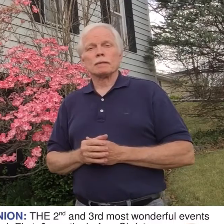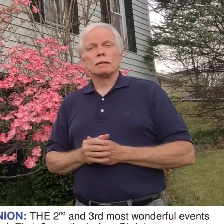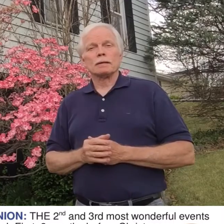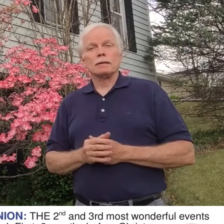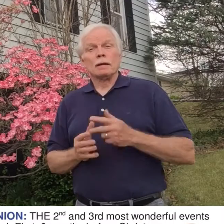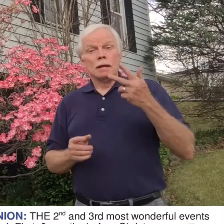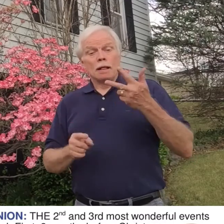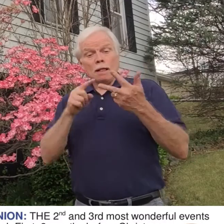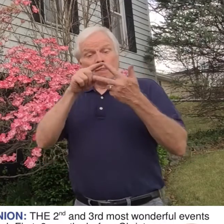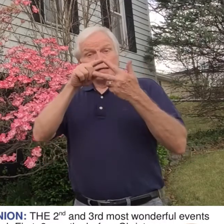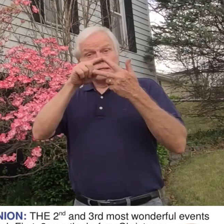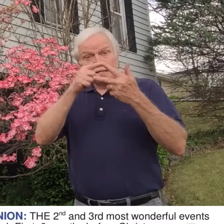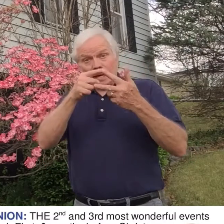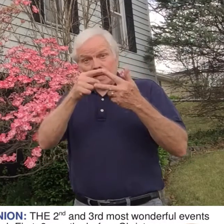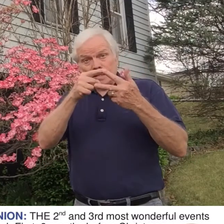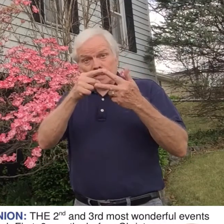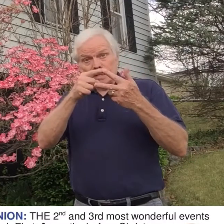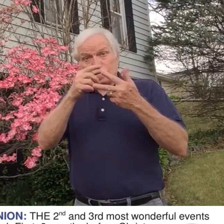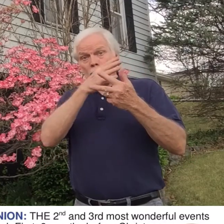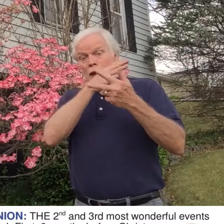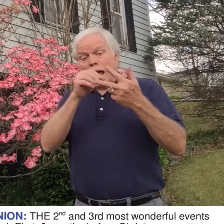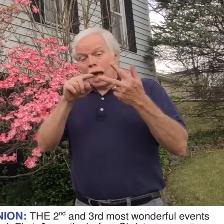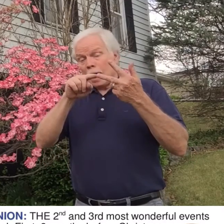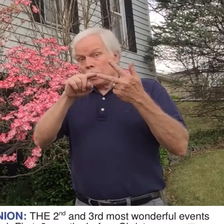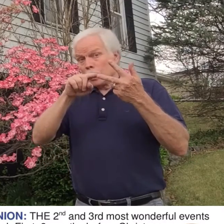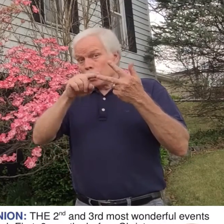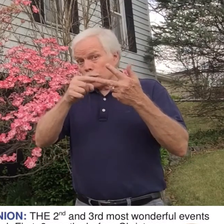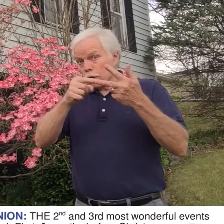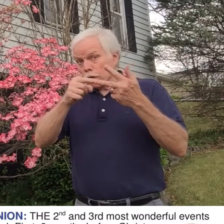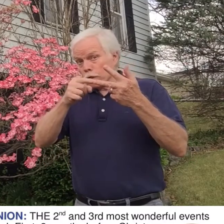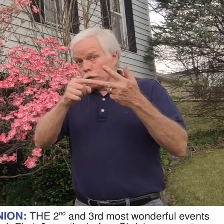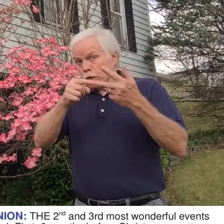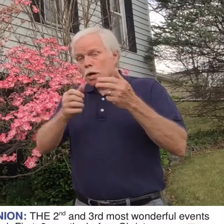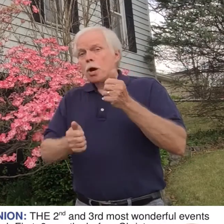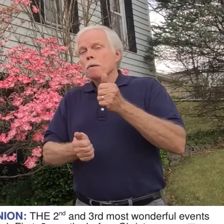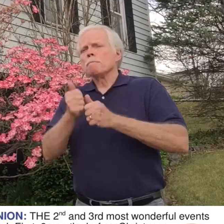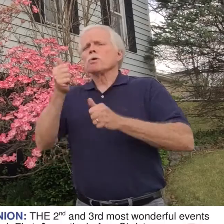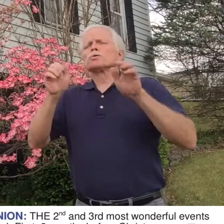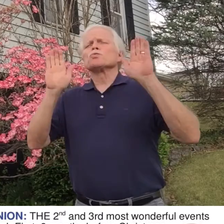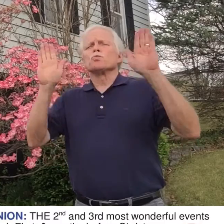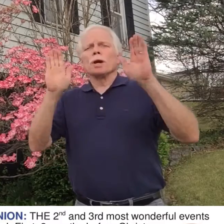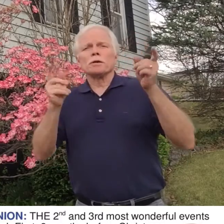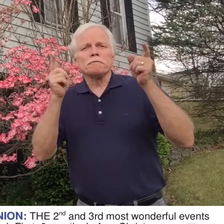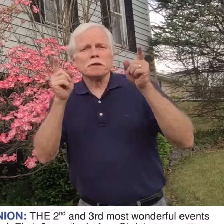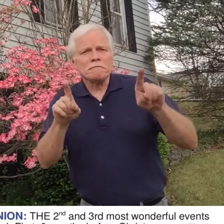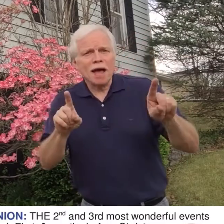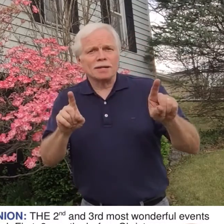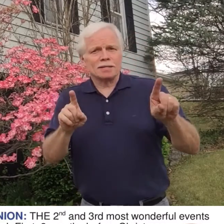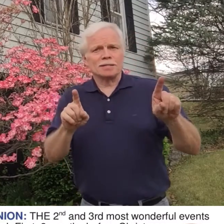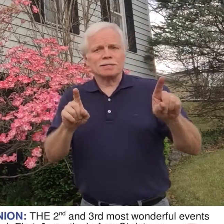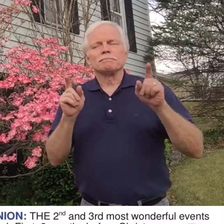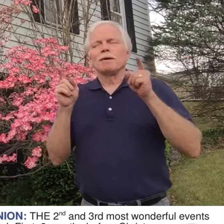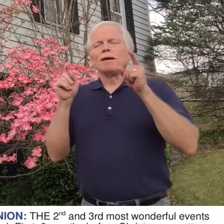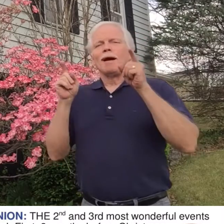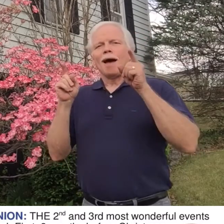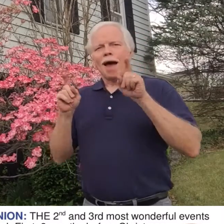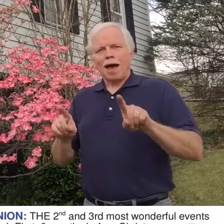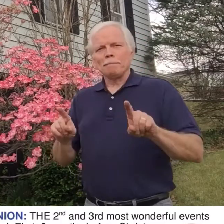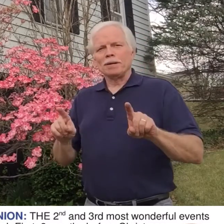The second and third most wonderful events happen